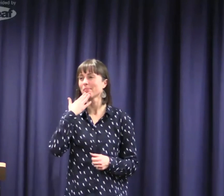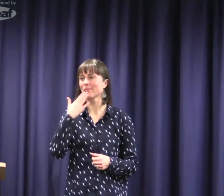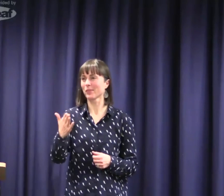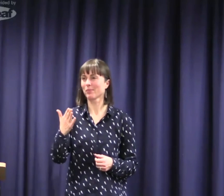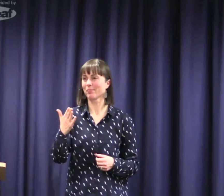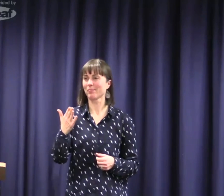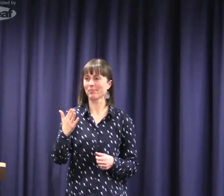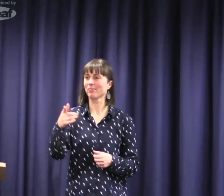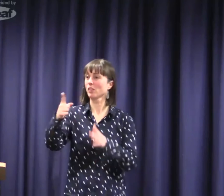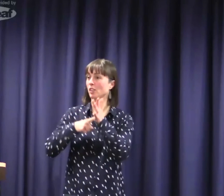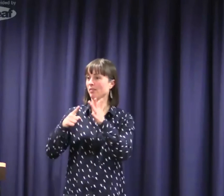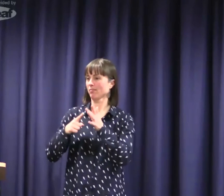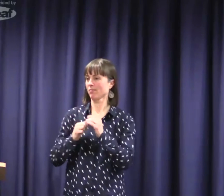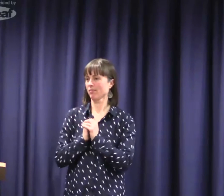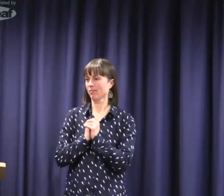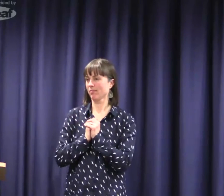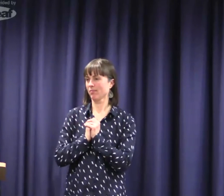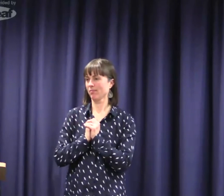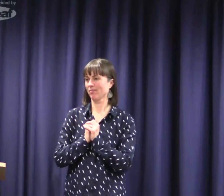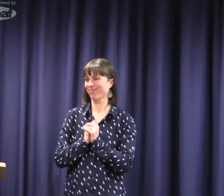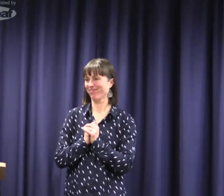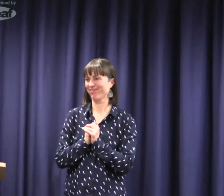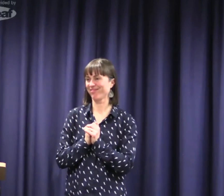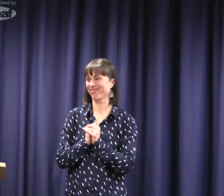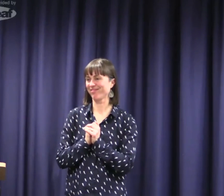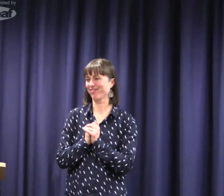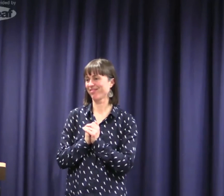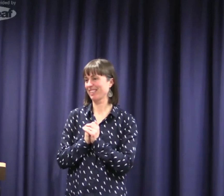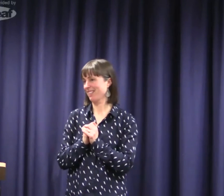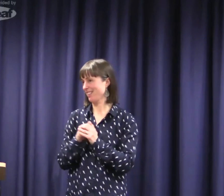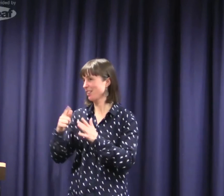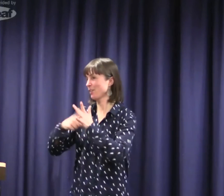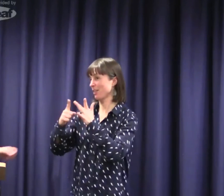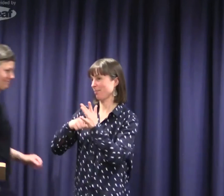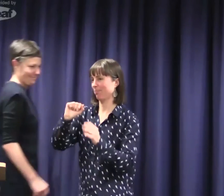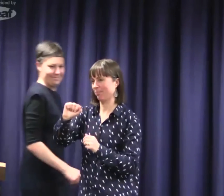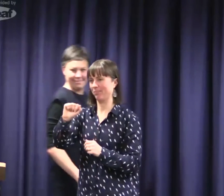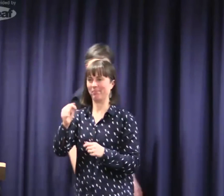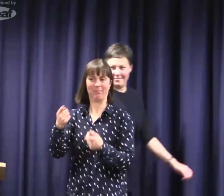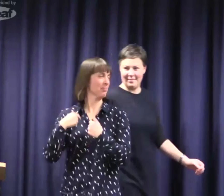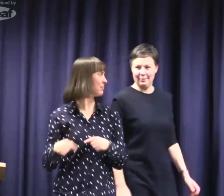This goes along with you.